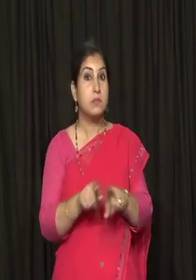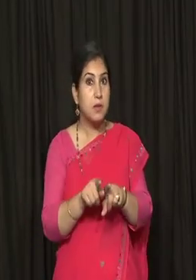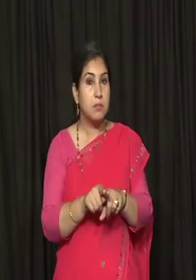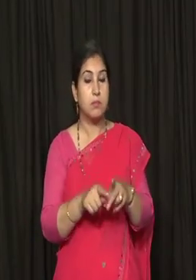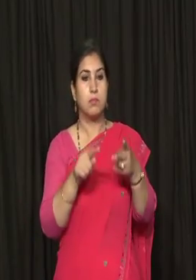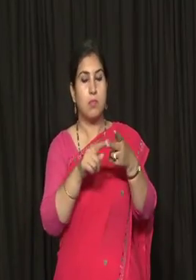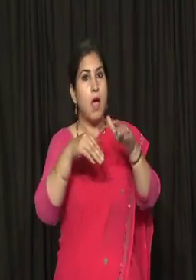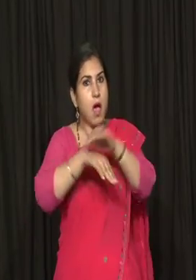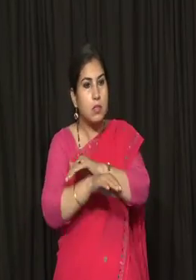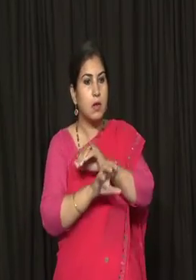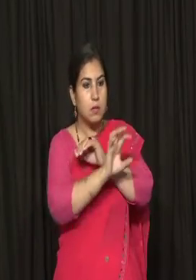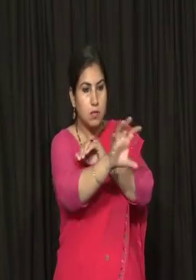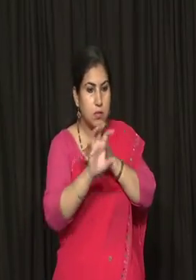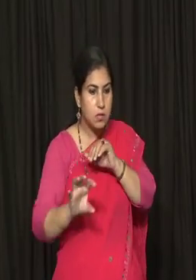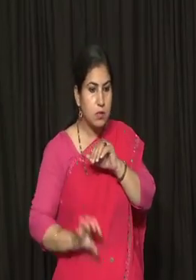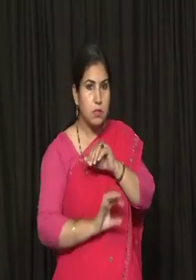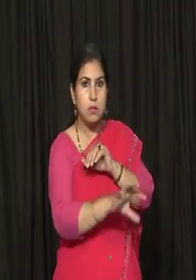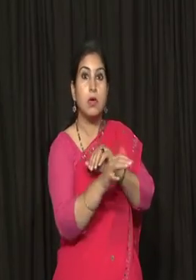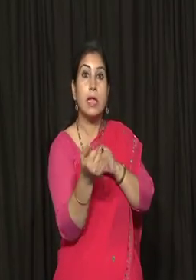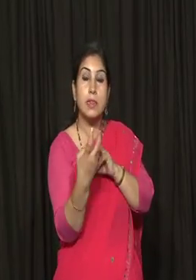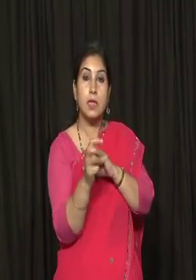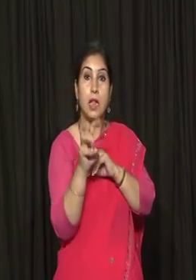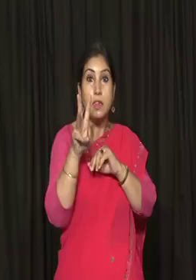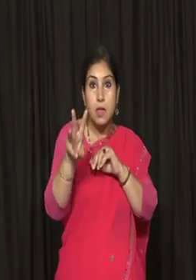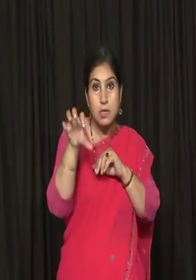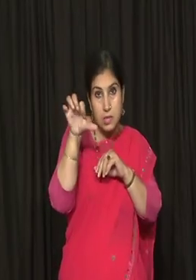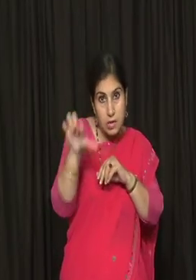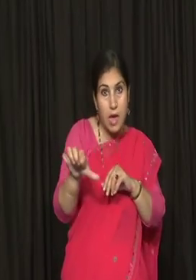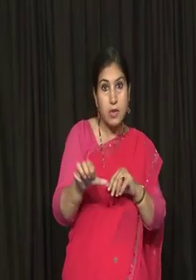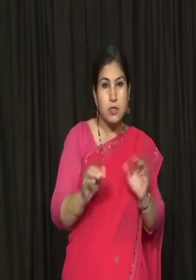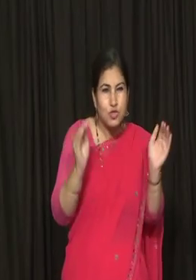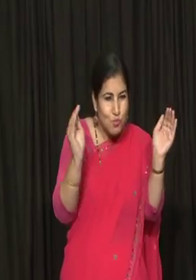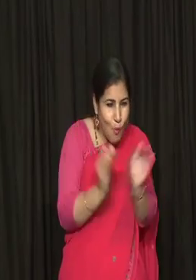There were 39 small states in Germany.